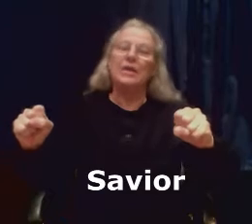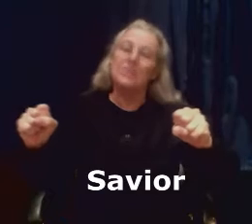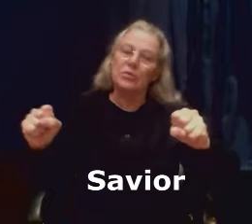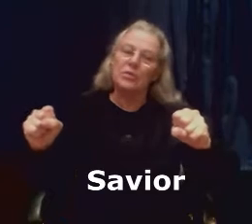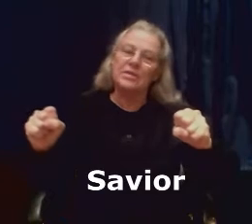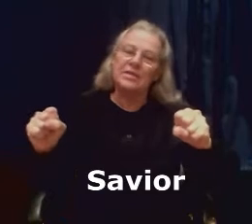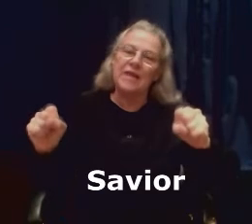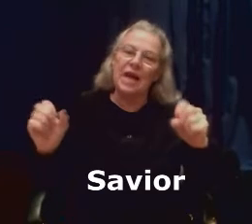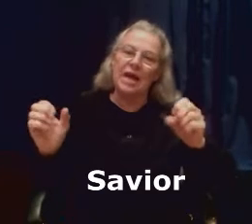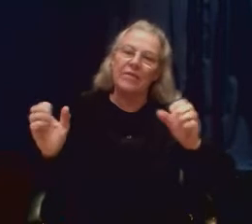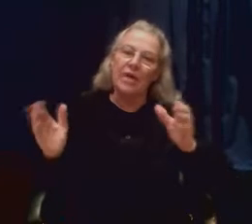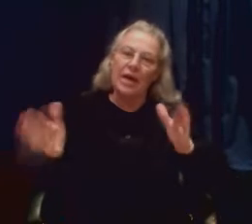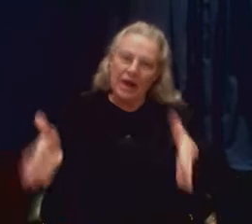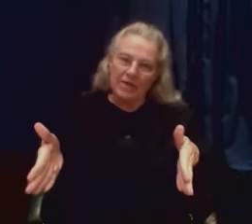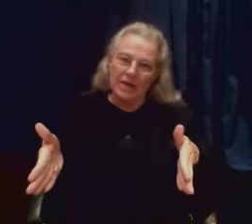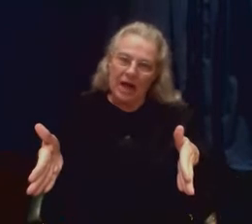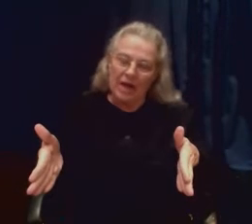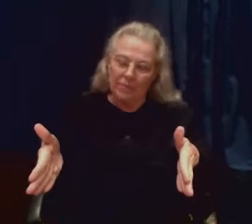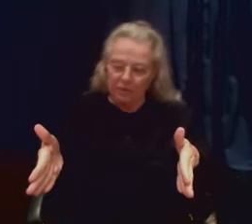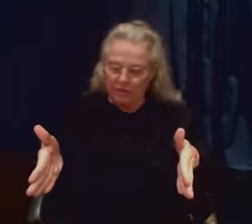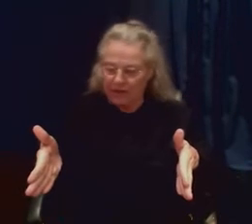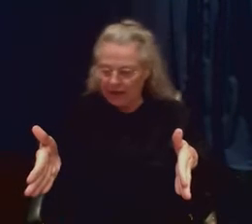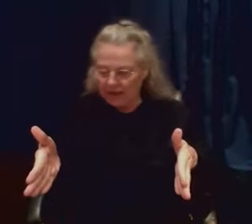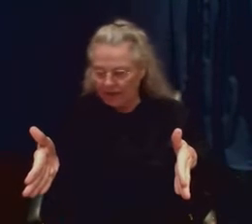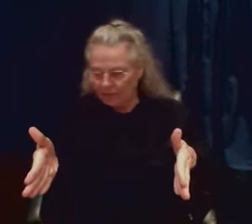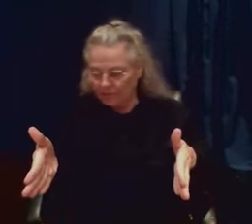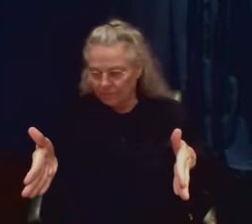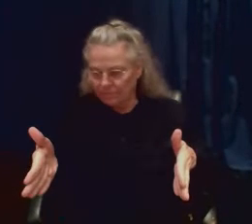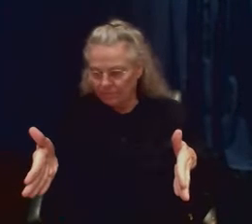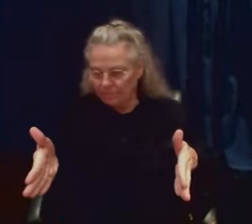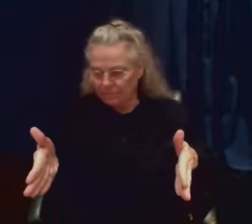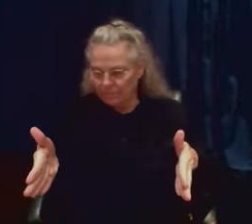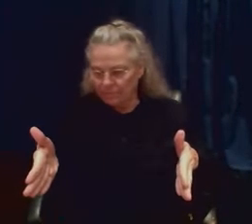is the word save, and then add a person ending.